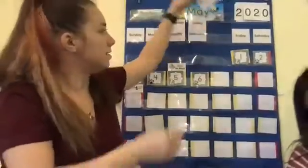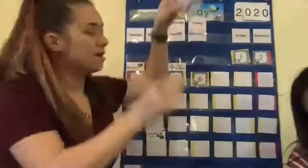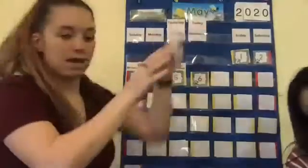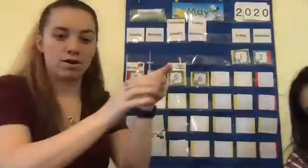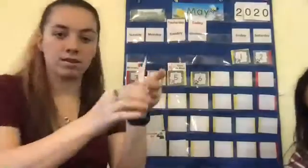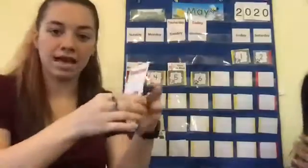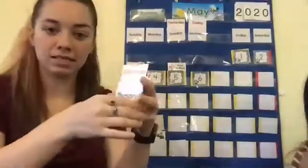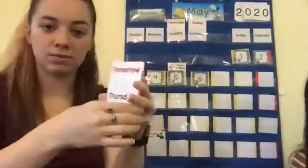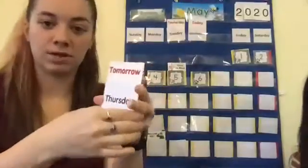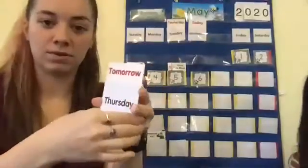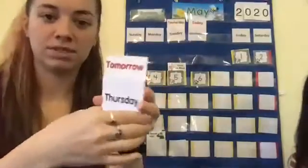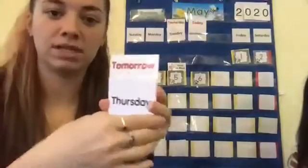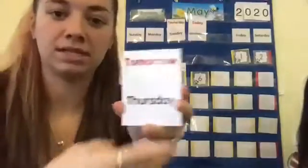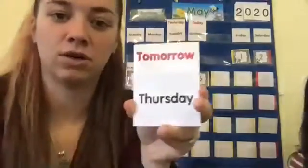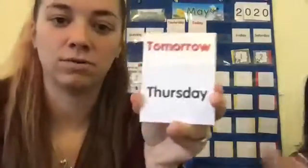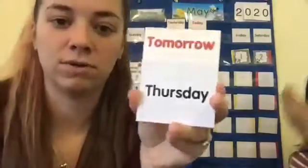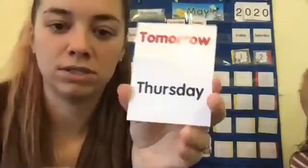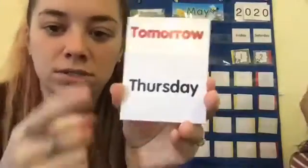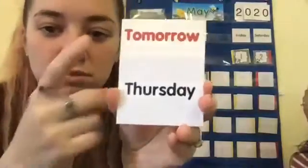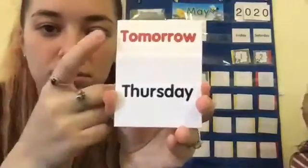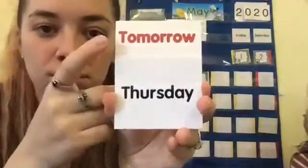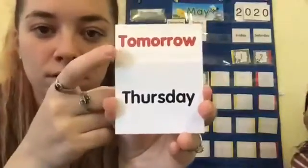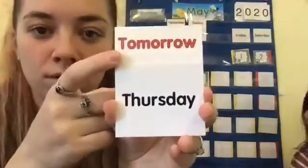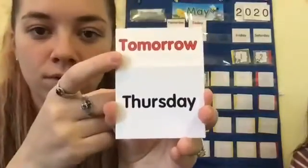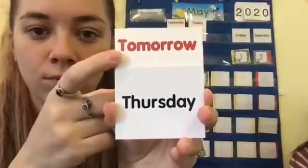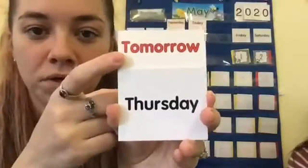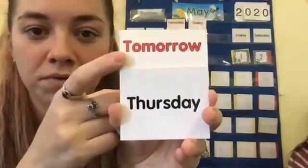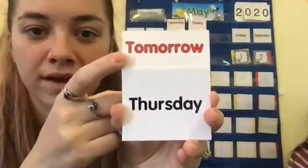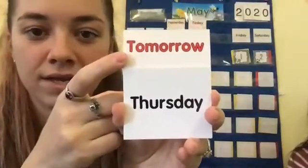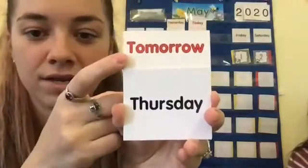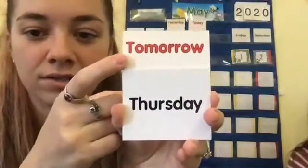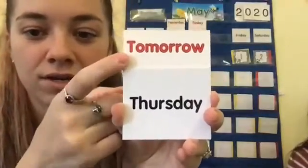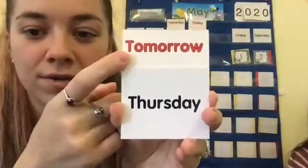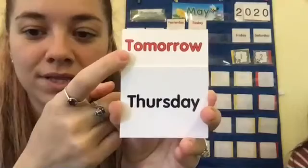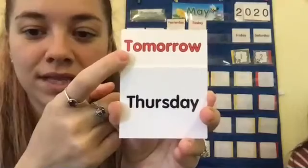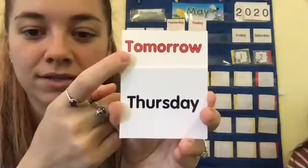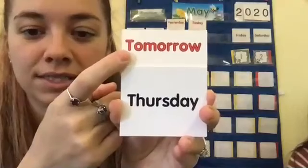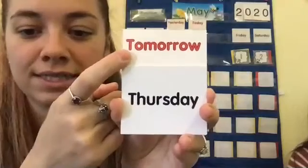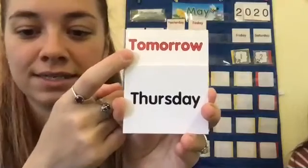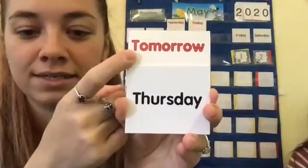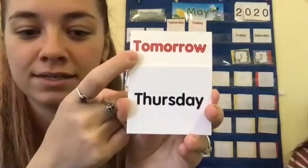And our last one, what's the last card we always do? Word in red here, starting with the letter T.